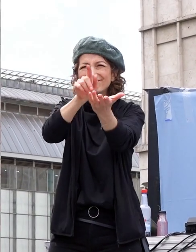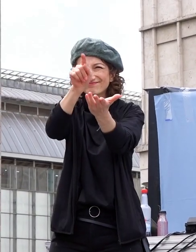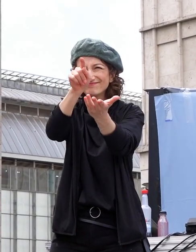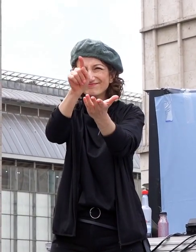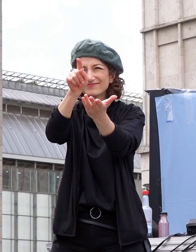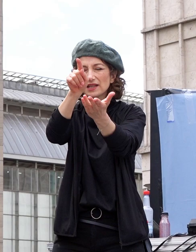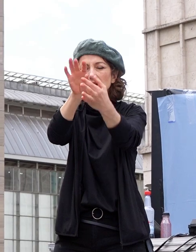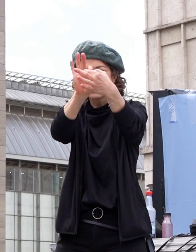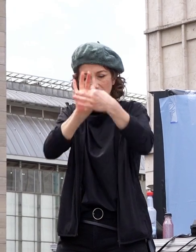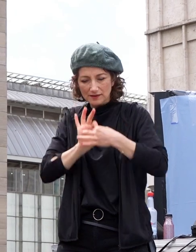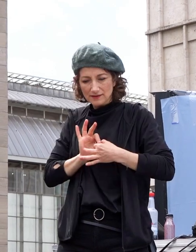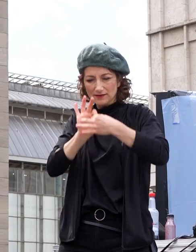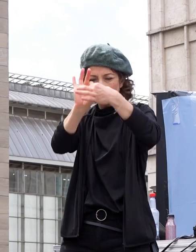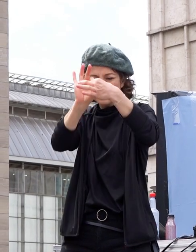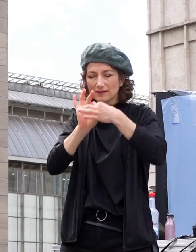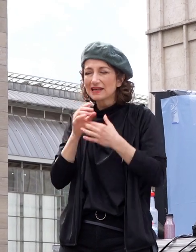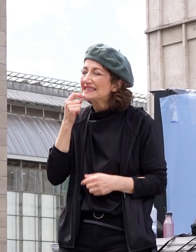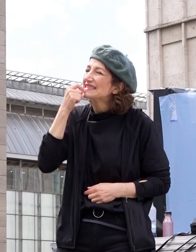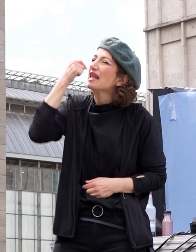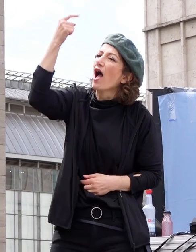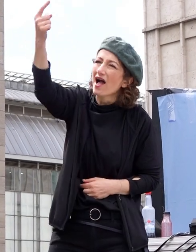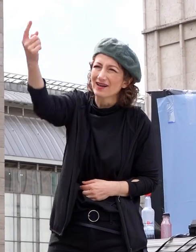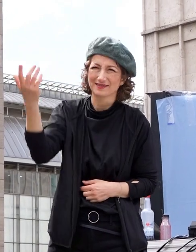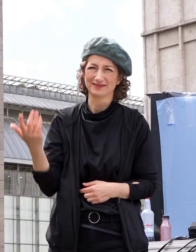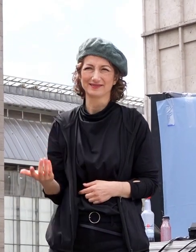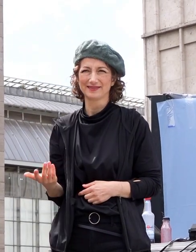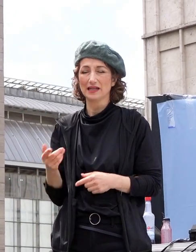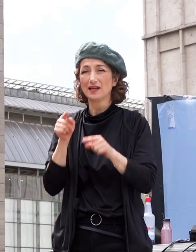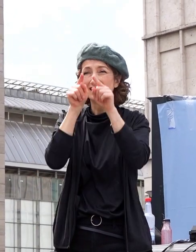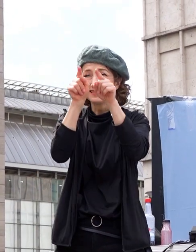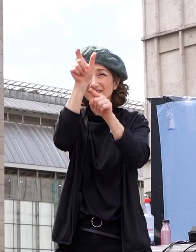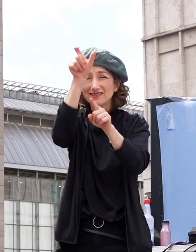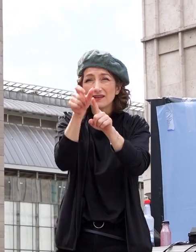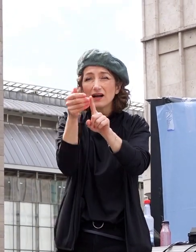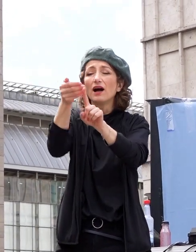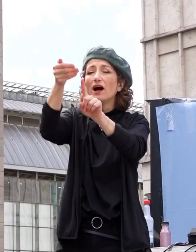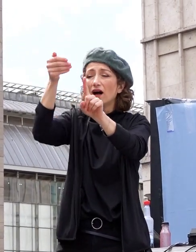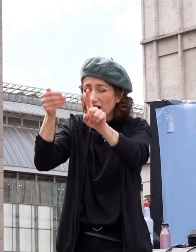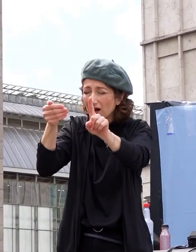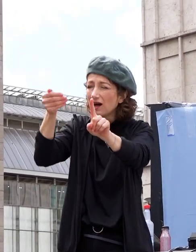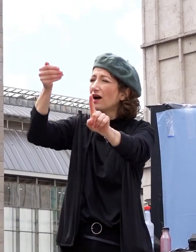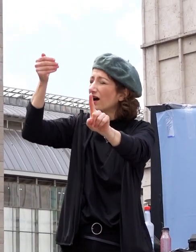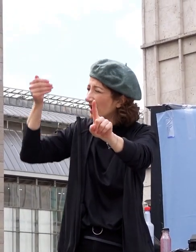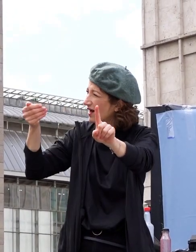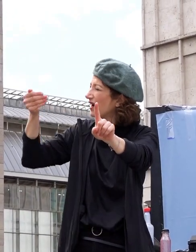and to the people who have gone before them.